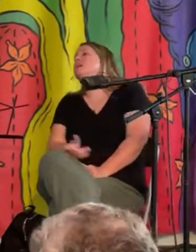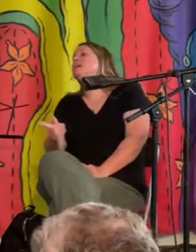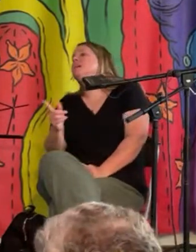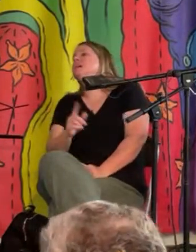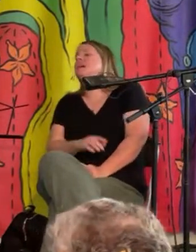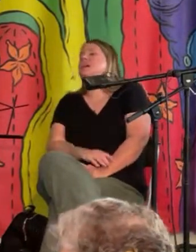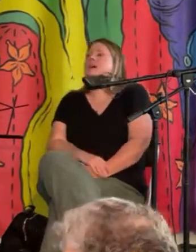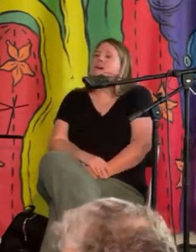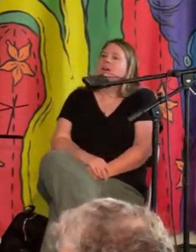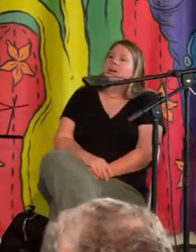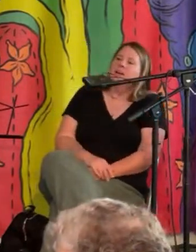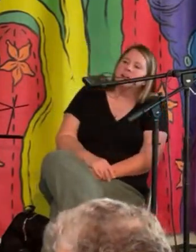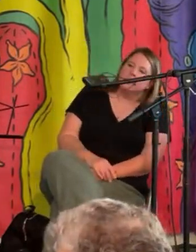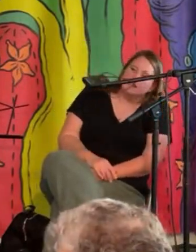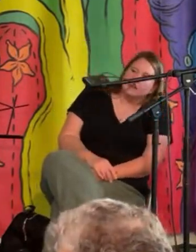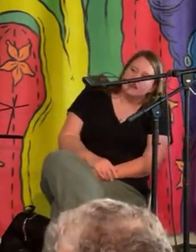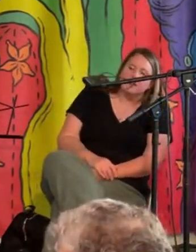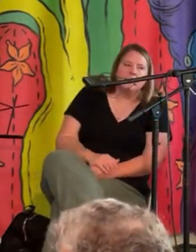dress.